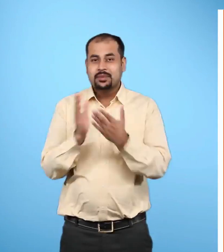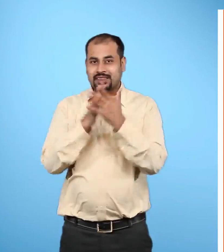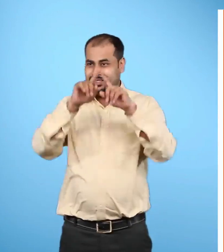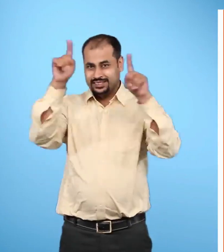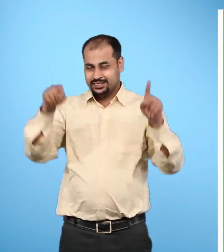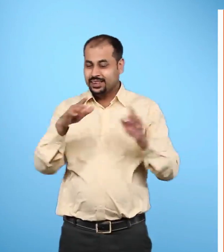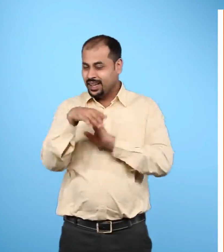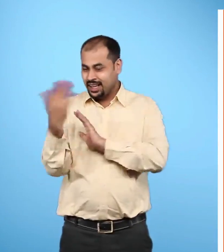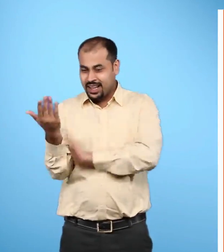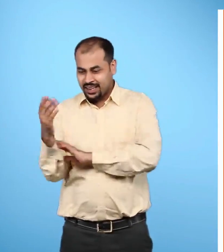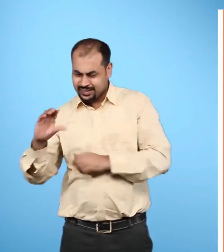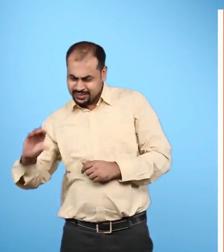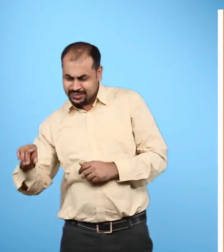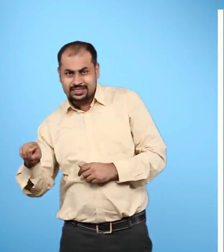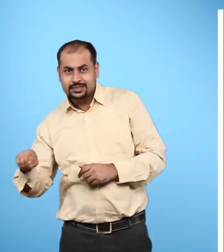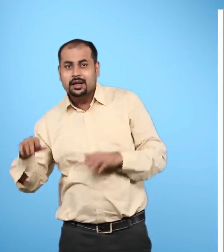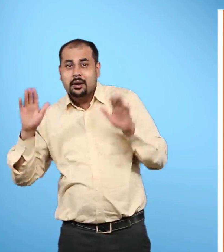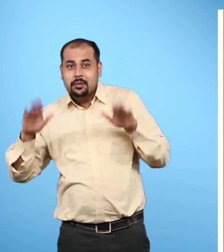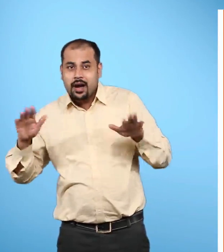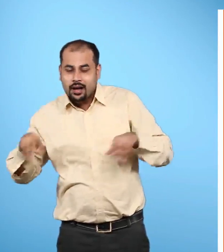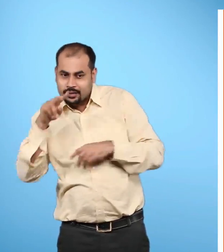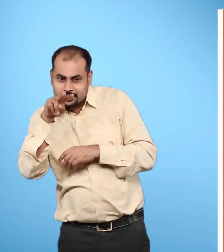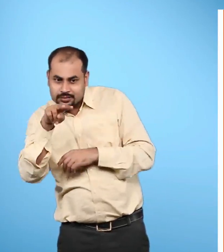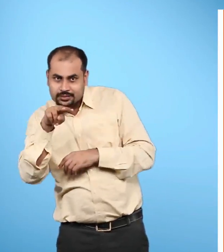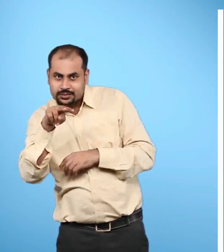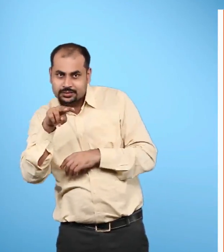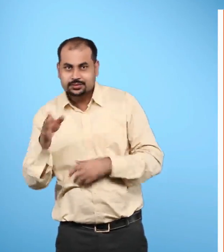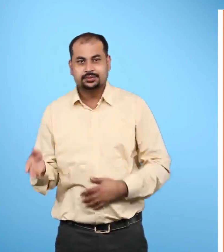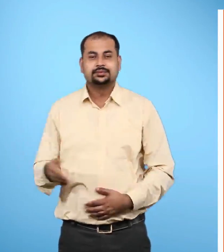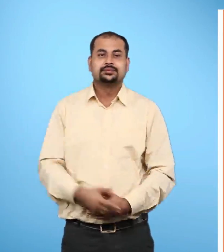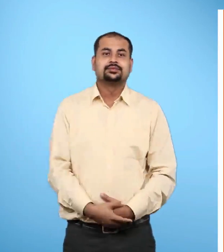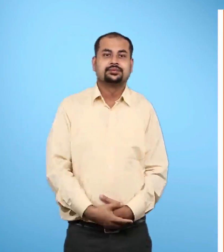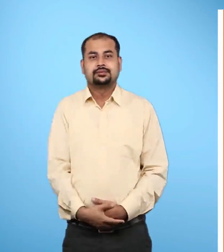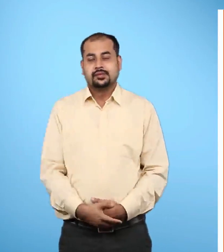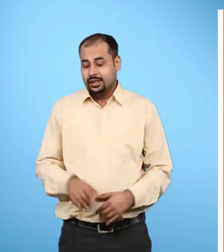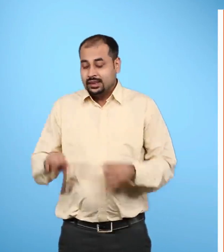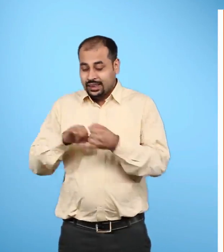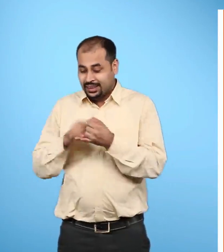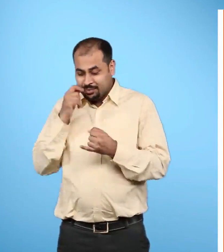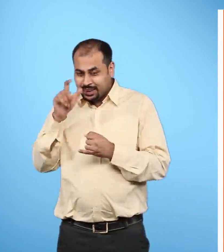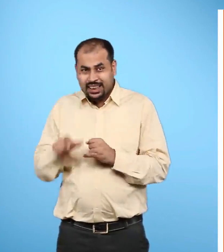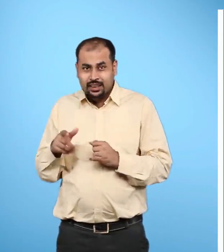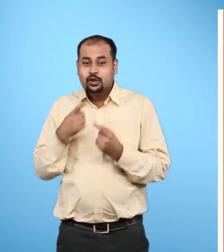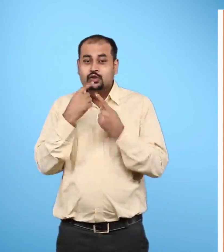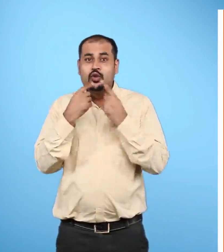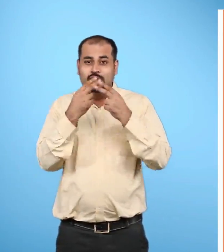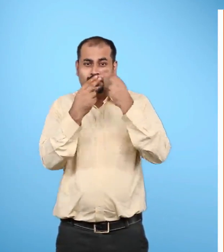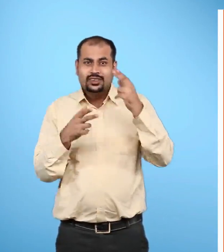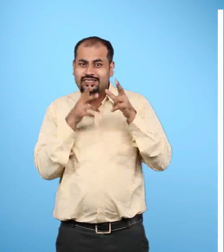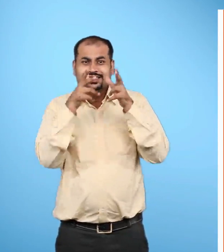And then we see a bird on the bottom right of the page telling us, "Now you find the area of the